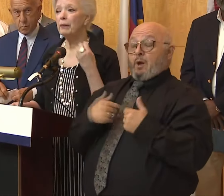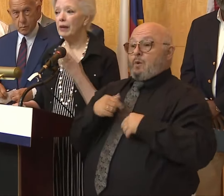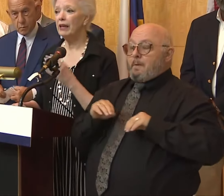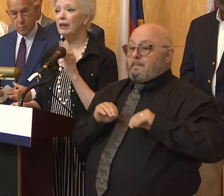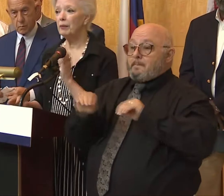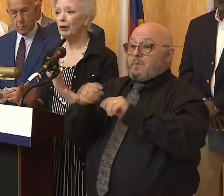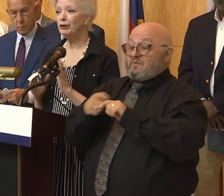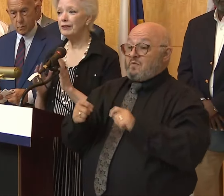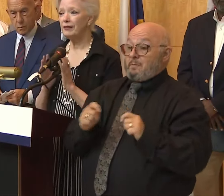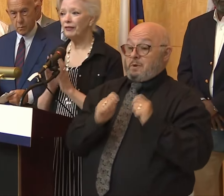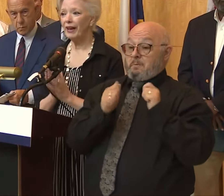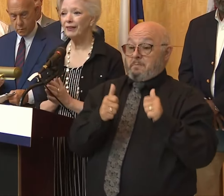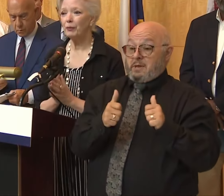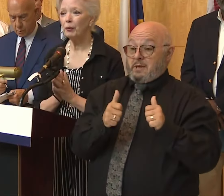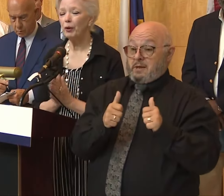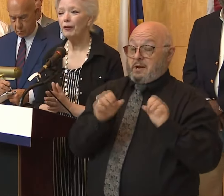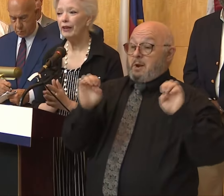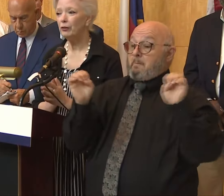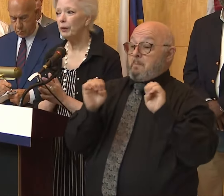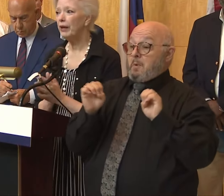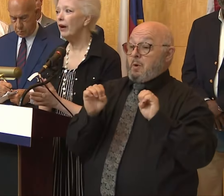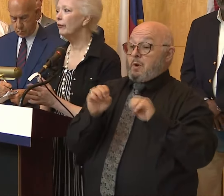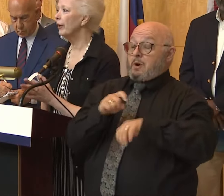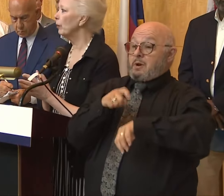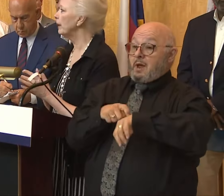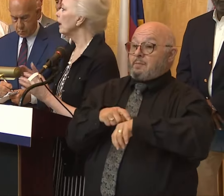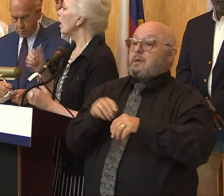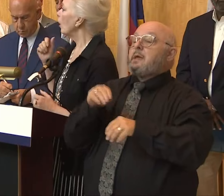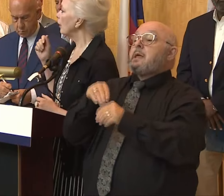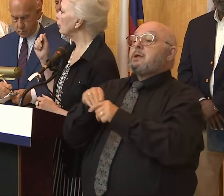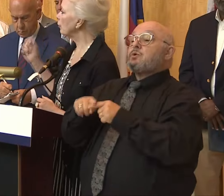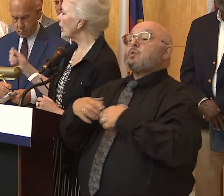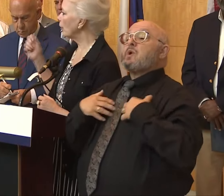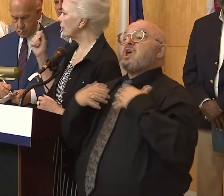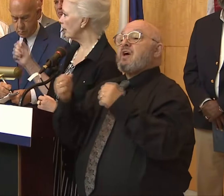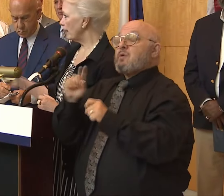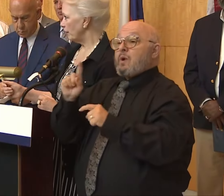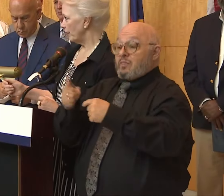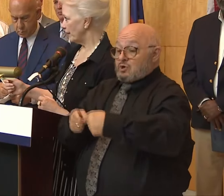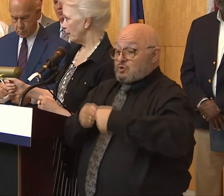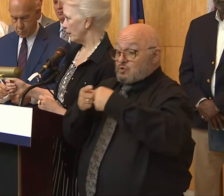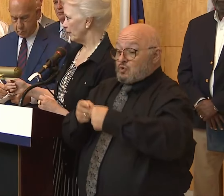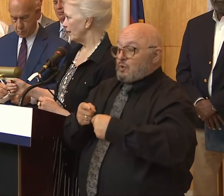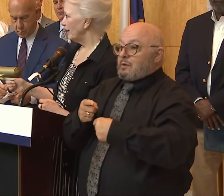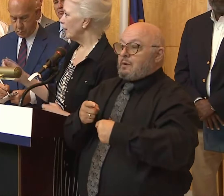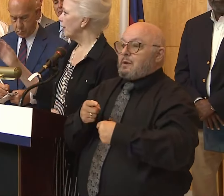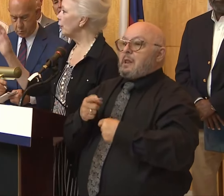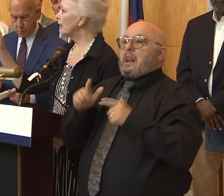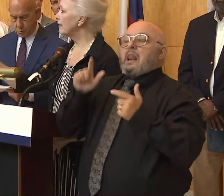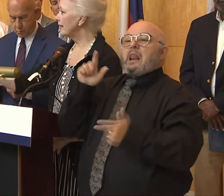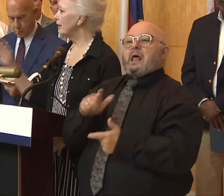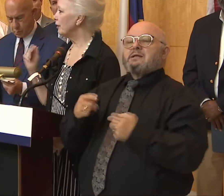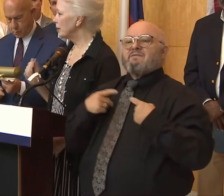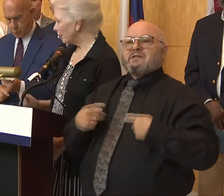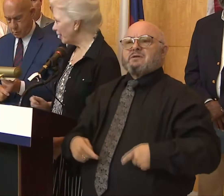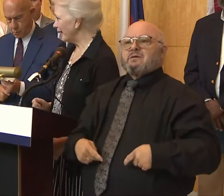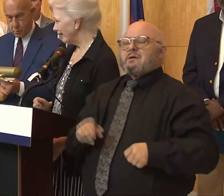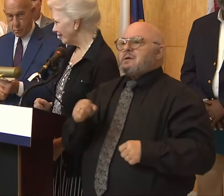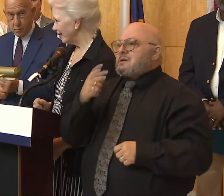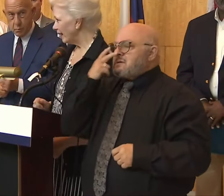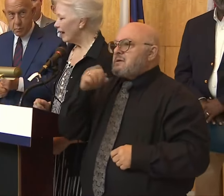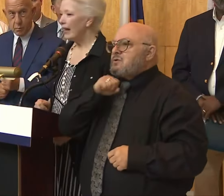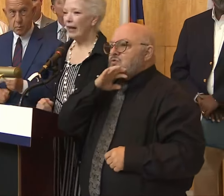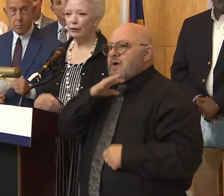of the immediate emergency phase, and we're moving into recovery when the struggles are less visible. You can see the